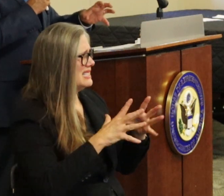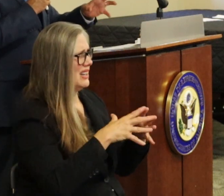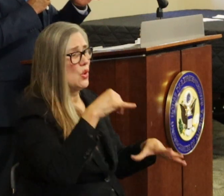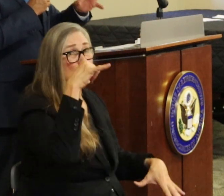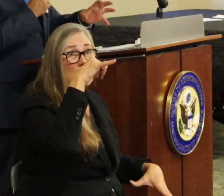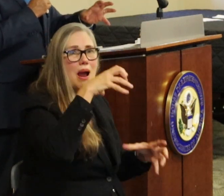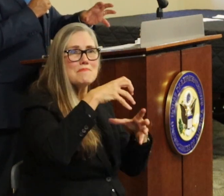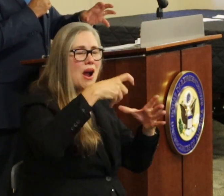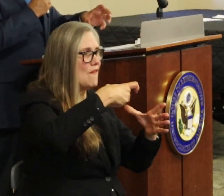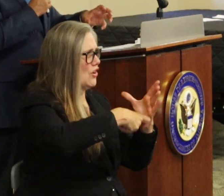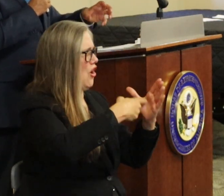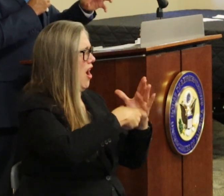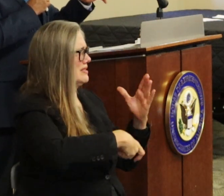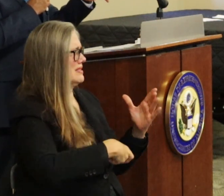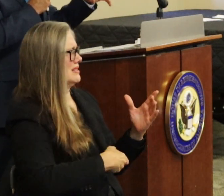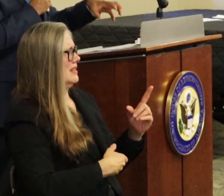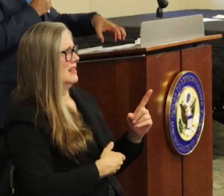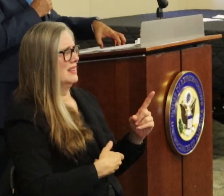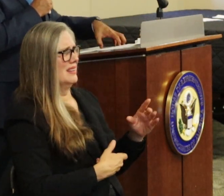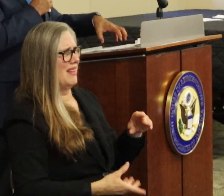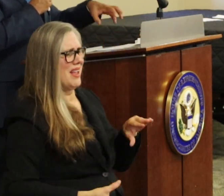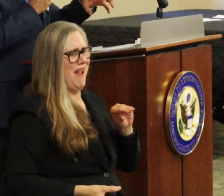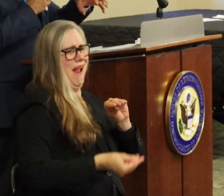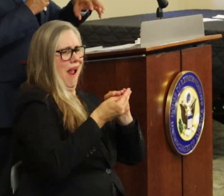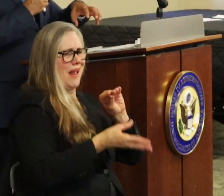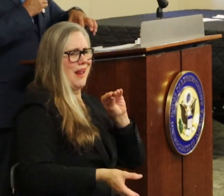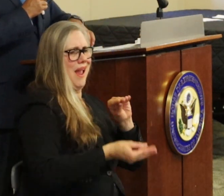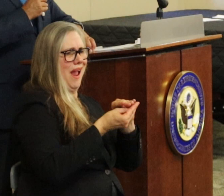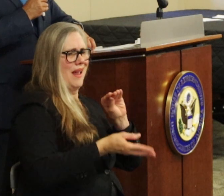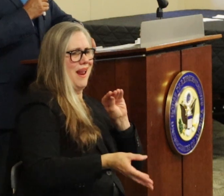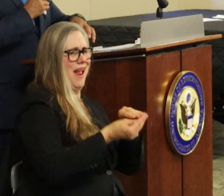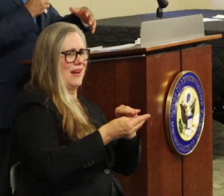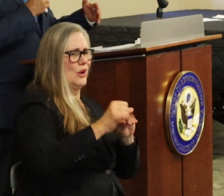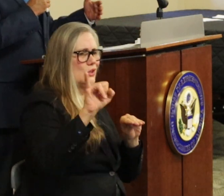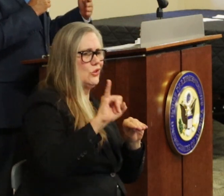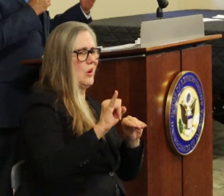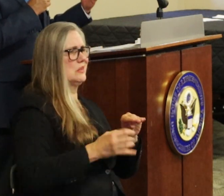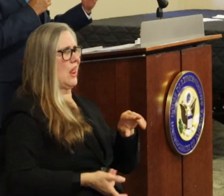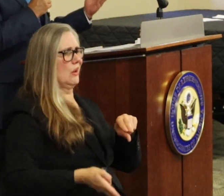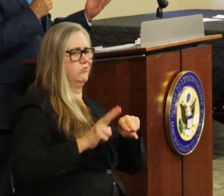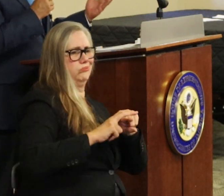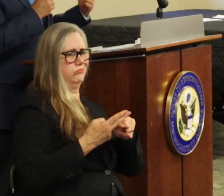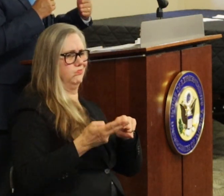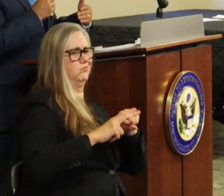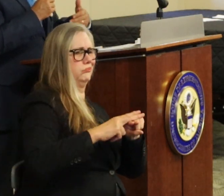absurd amount of costs by our insurance companies and by various companies. And we need to get there and continue